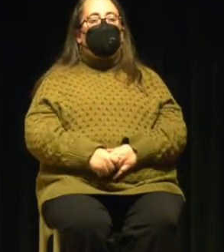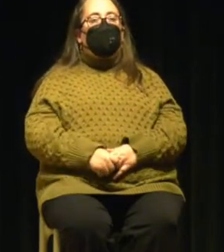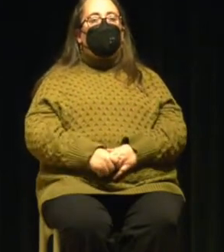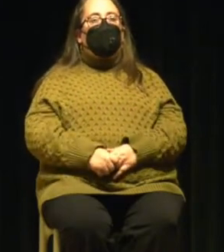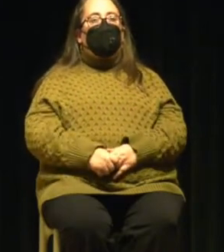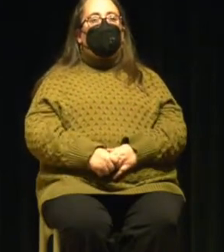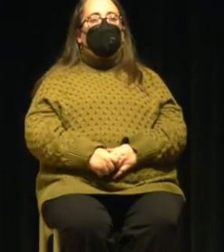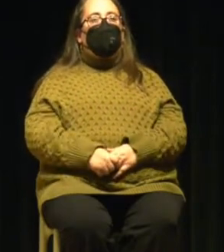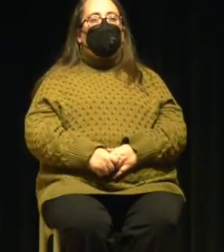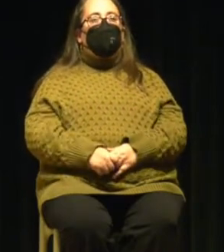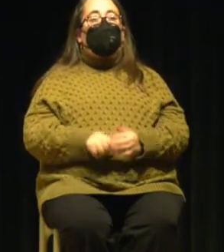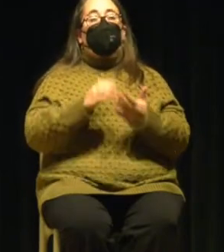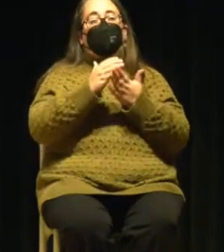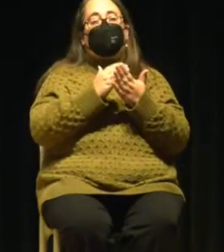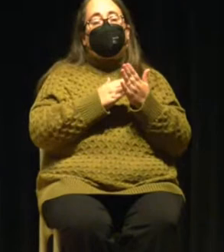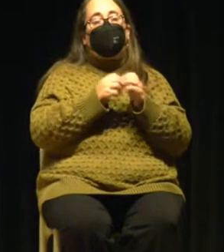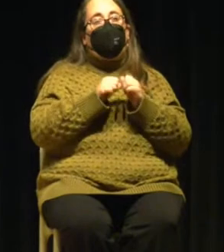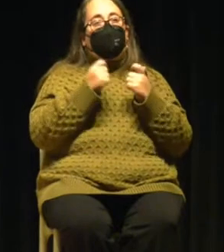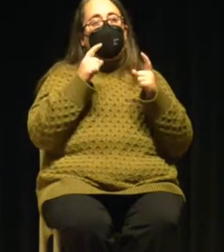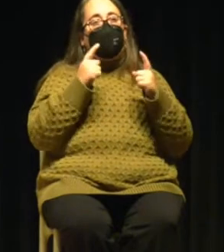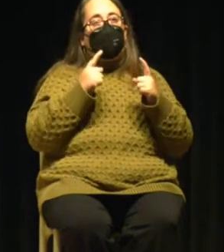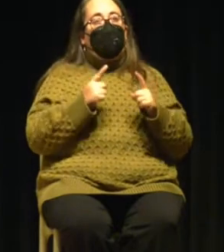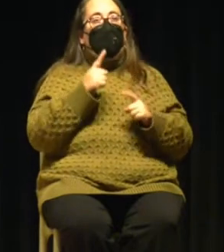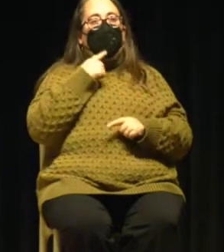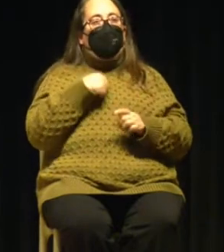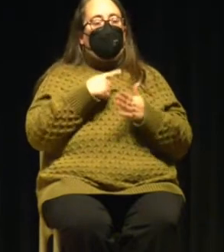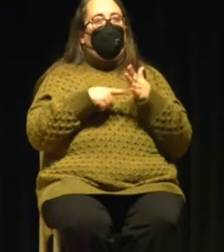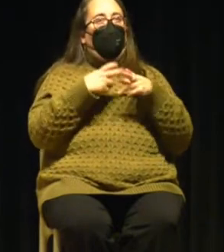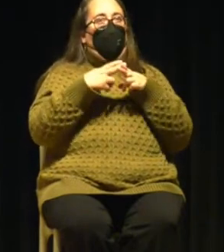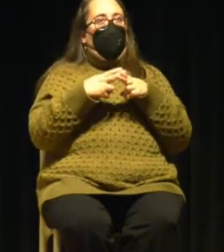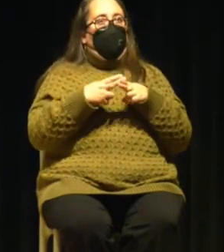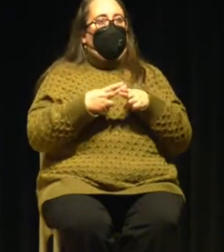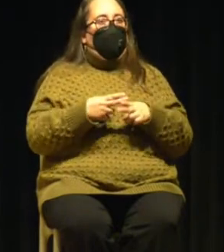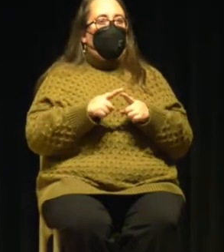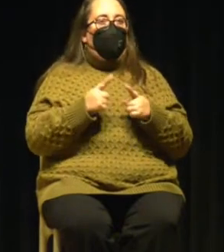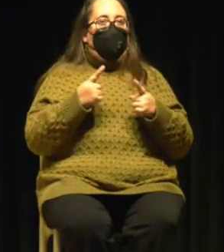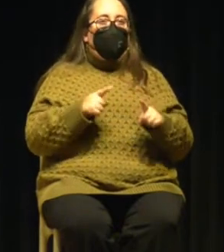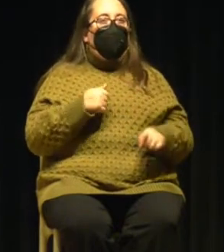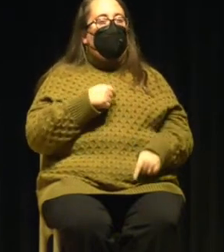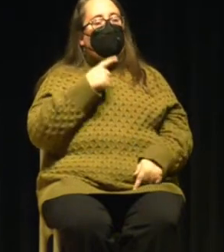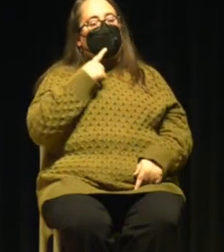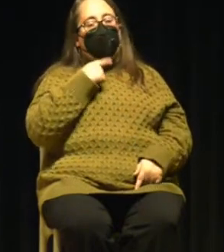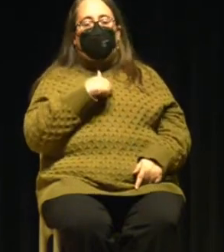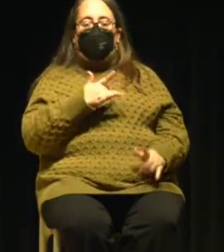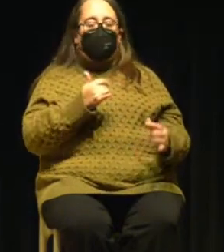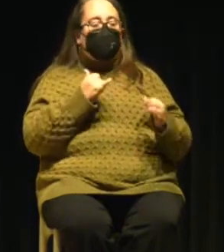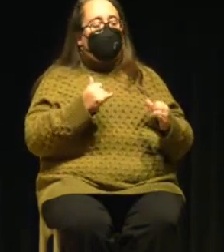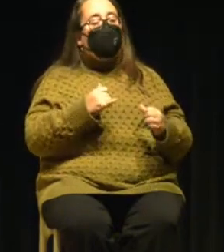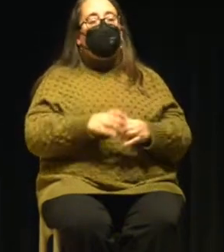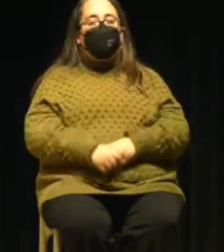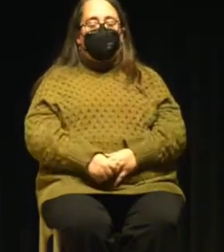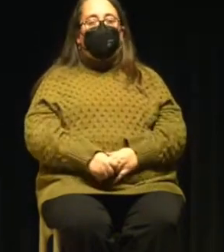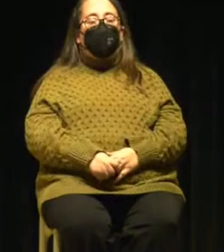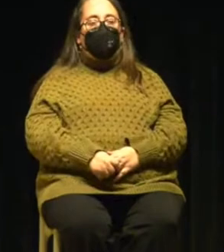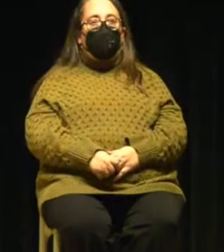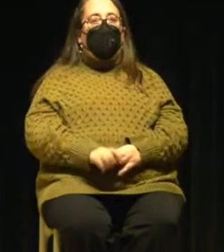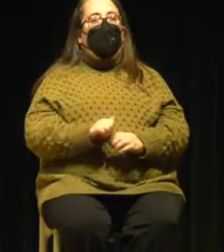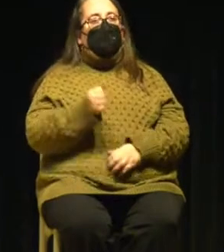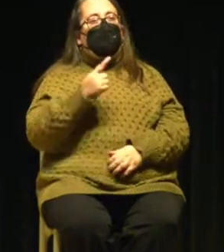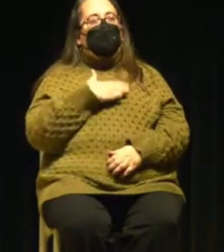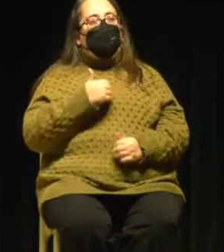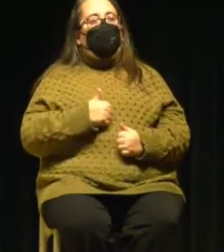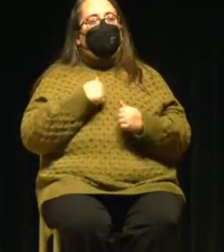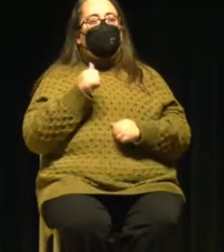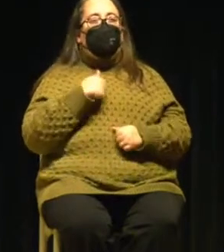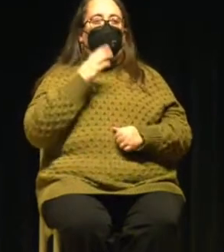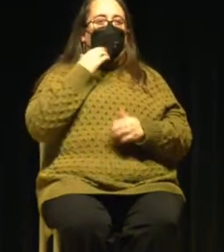you could probably list every achievement and tell me what weight you were when that thing happened. And I said, I feel this, you know, I said, that's kind of how I understand my life. Yeah. I know